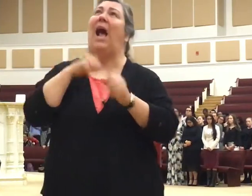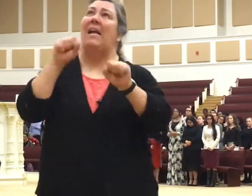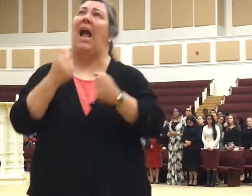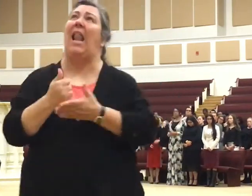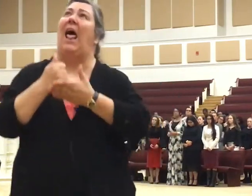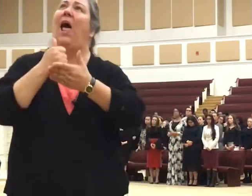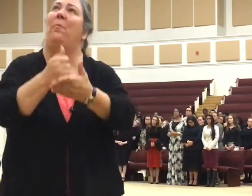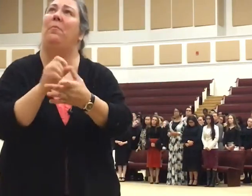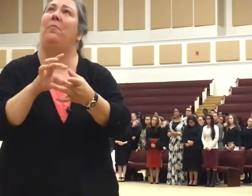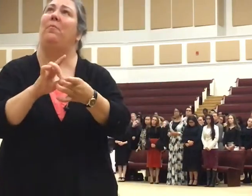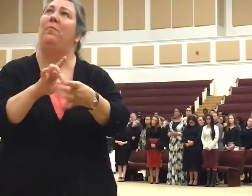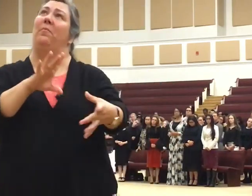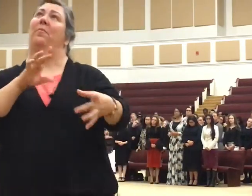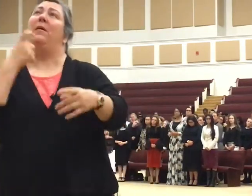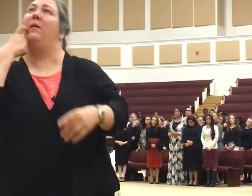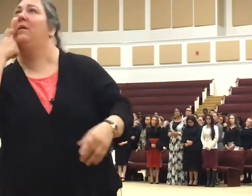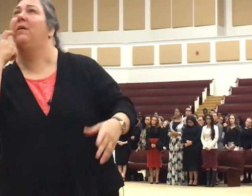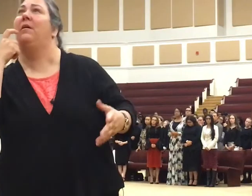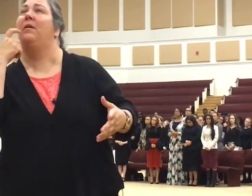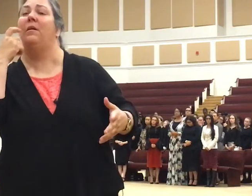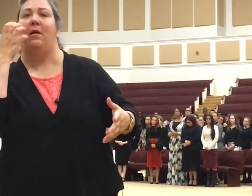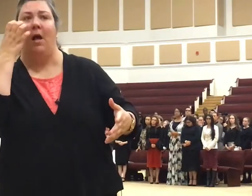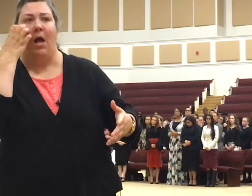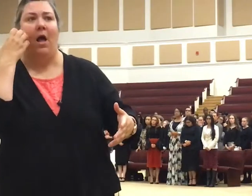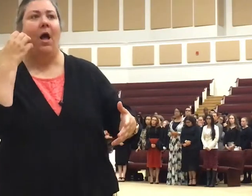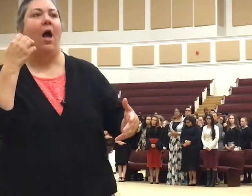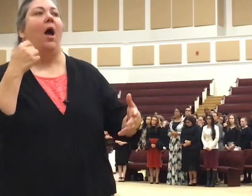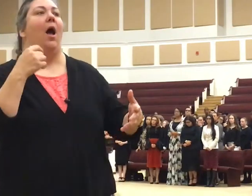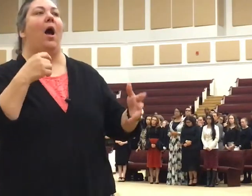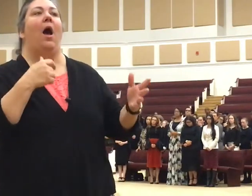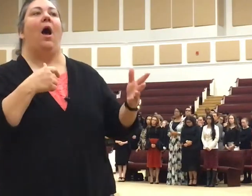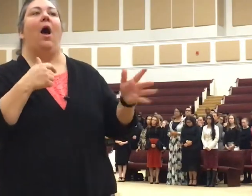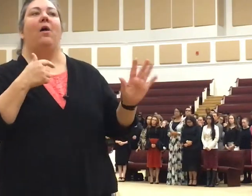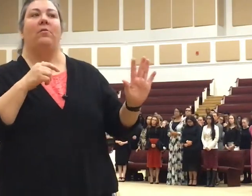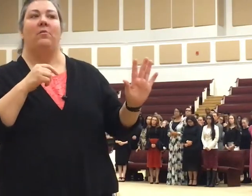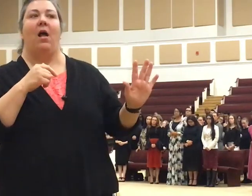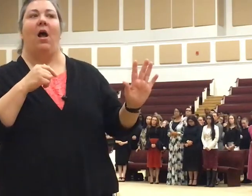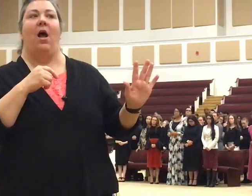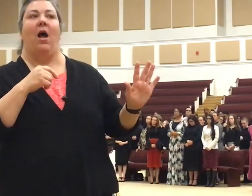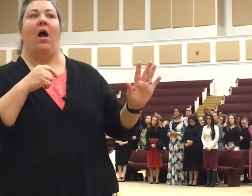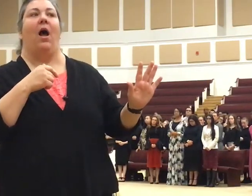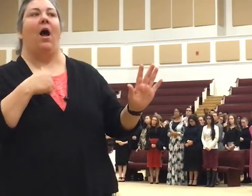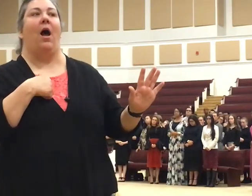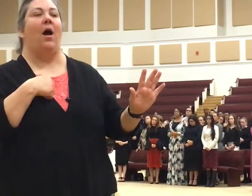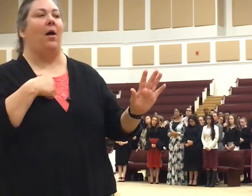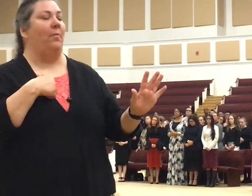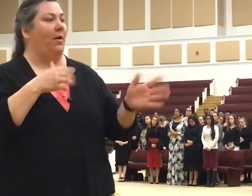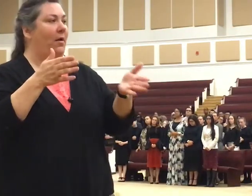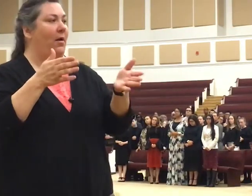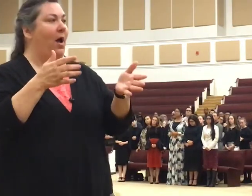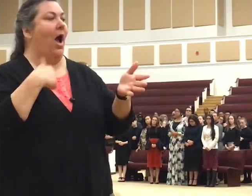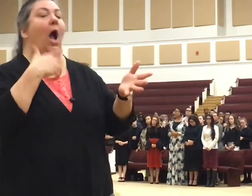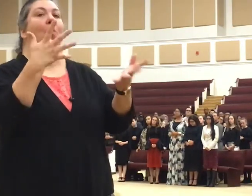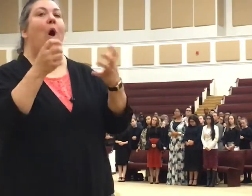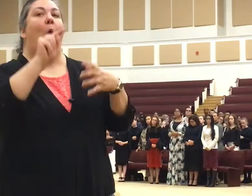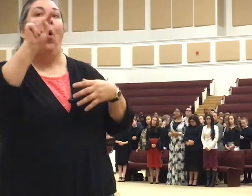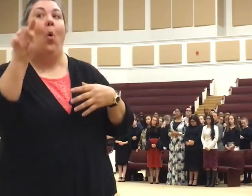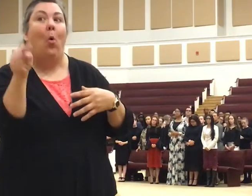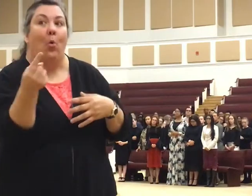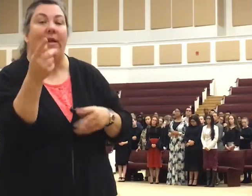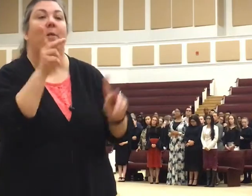want all of you that feel, I don't want mask march, okay? I want only those that